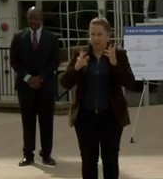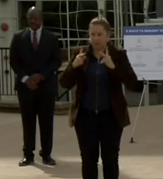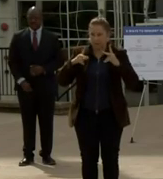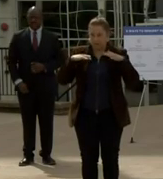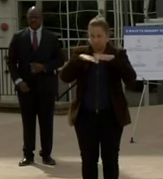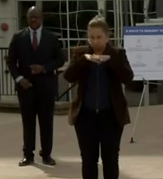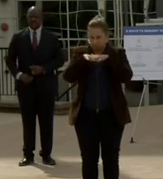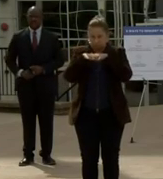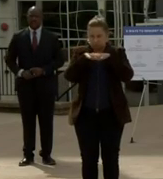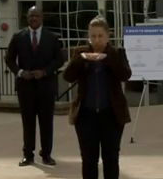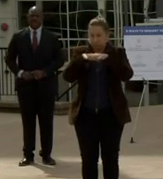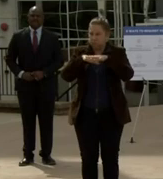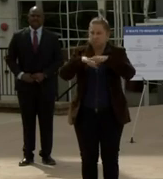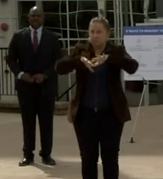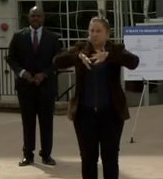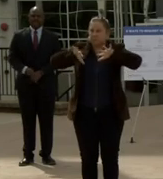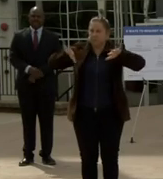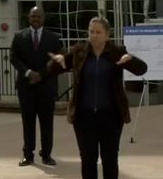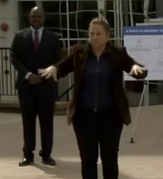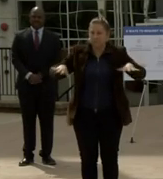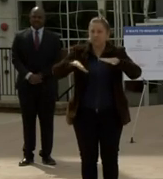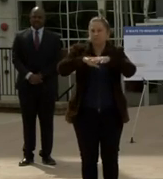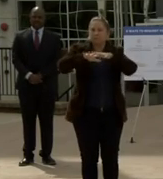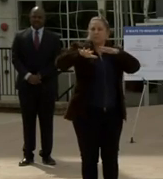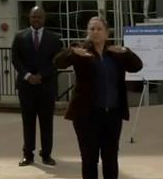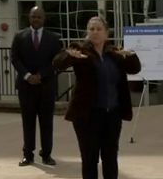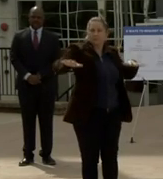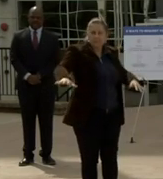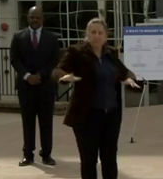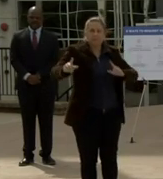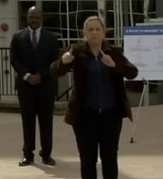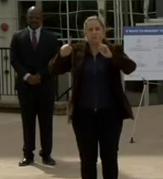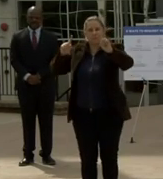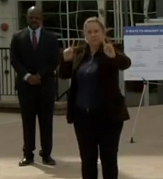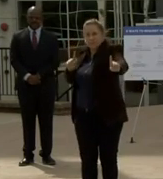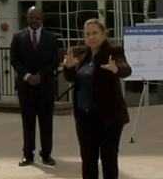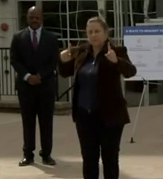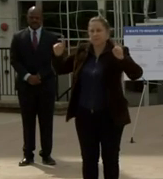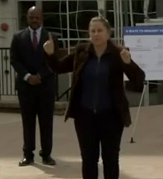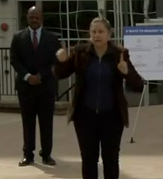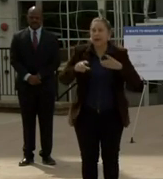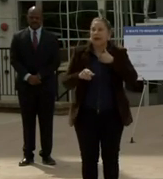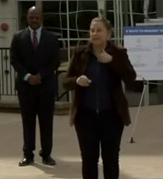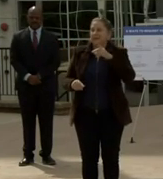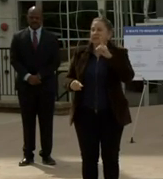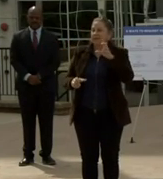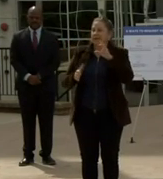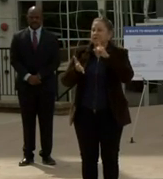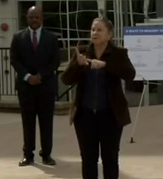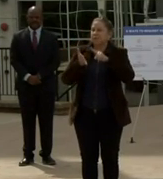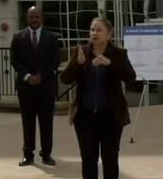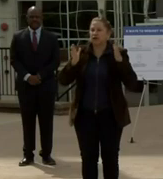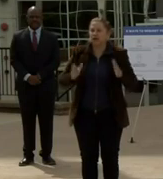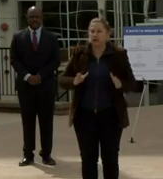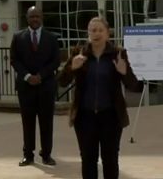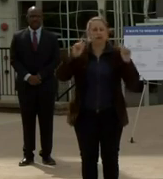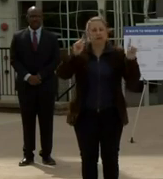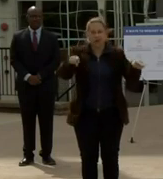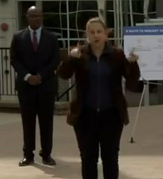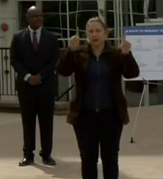our DCRA inspectors be able to inspect that. We'll take a few more